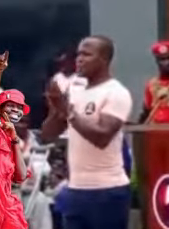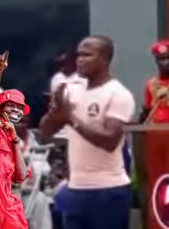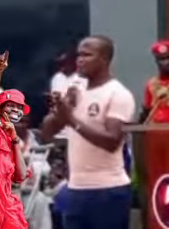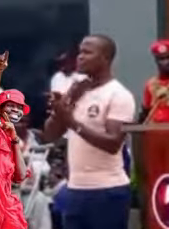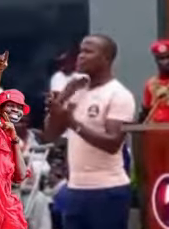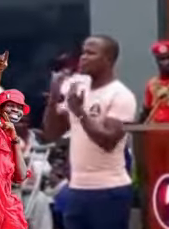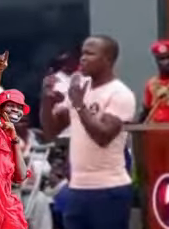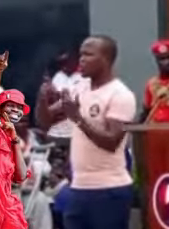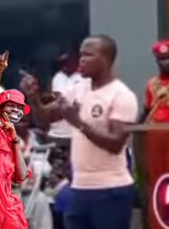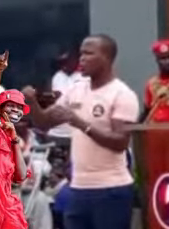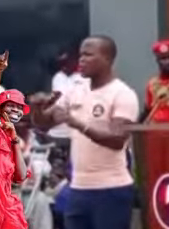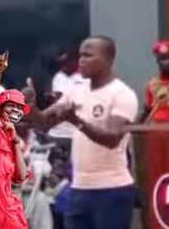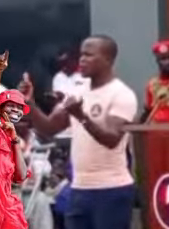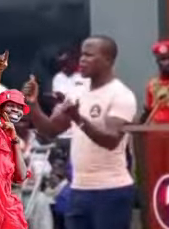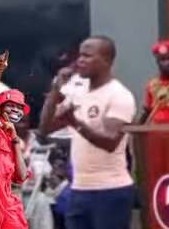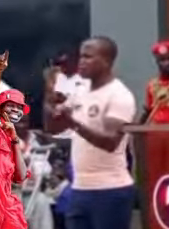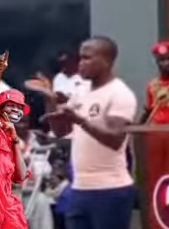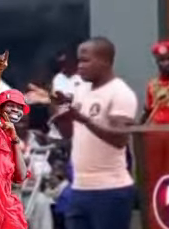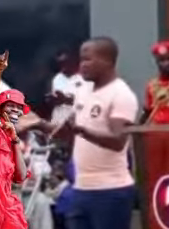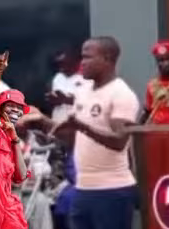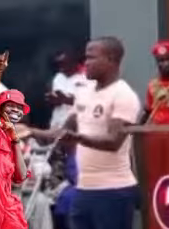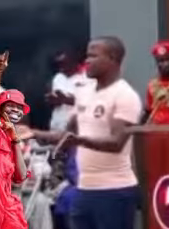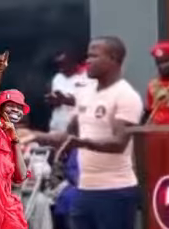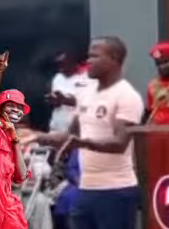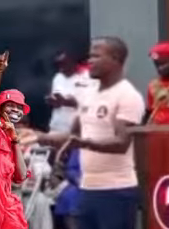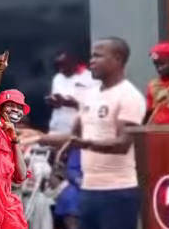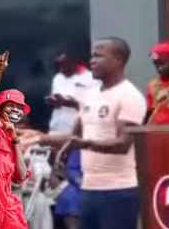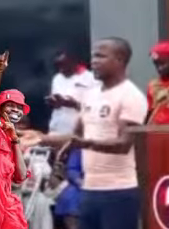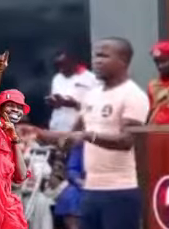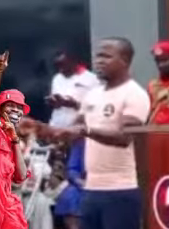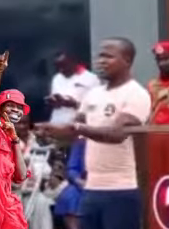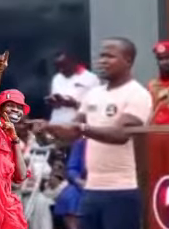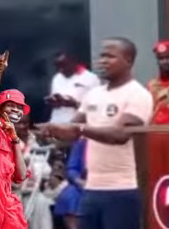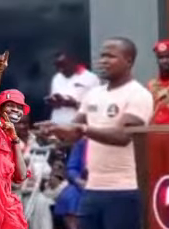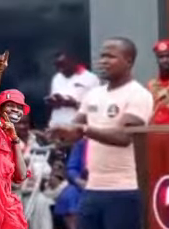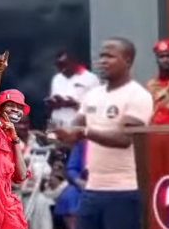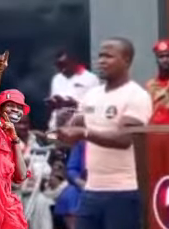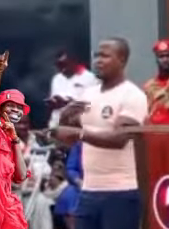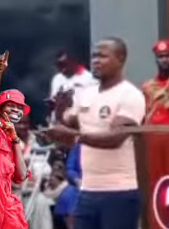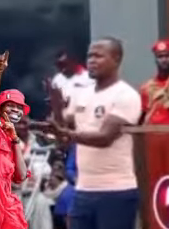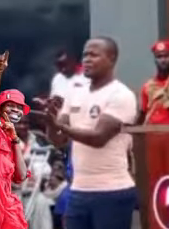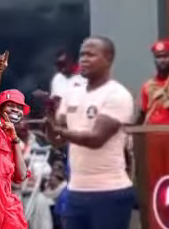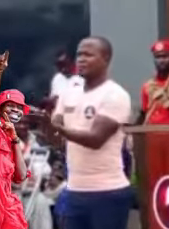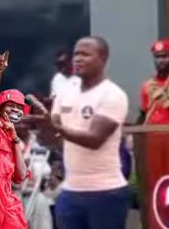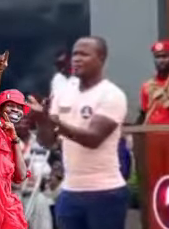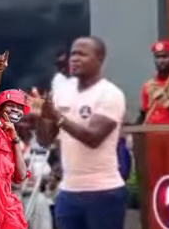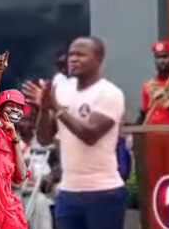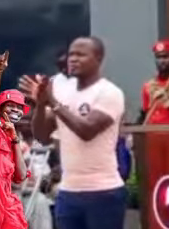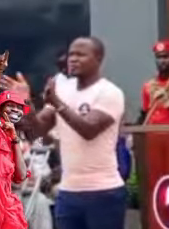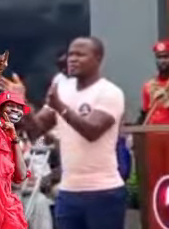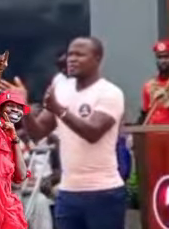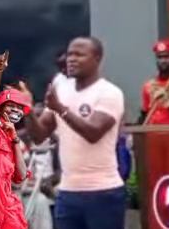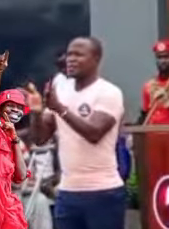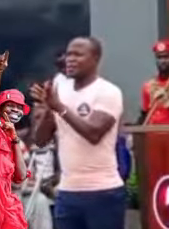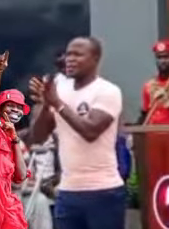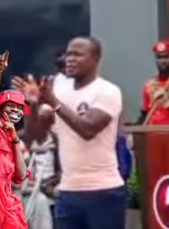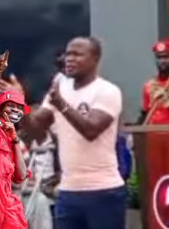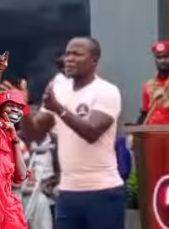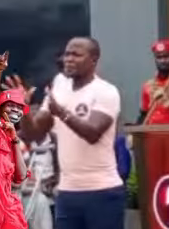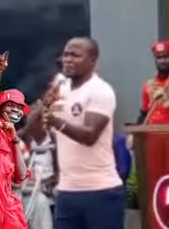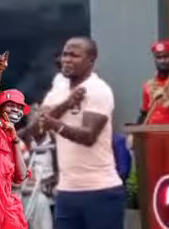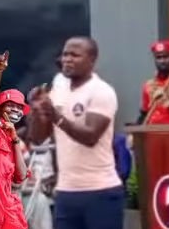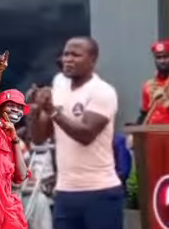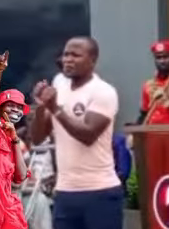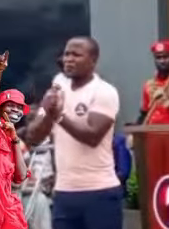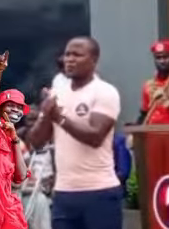to thank you very much for being present today. And request the media to bear with us. We know we are way ahead